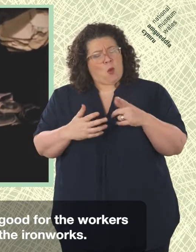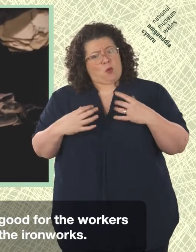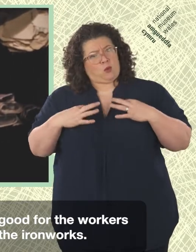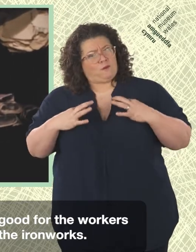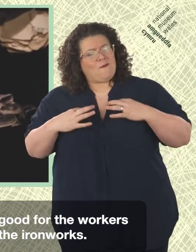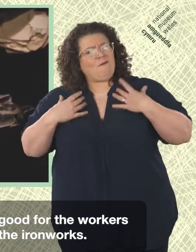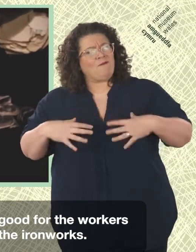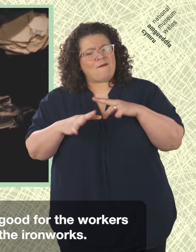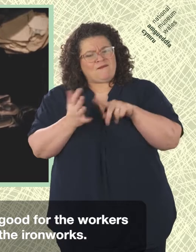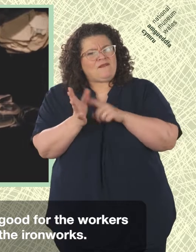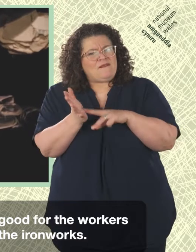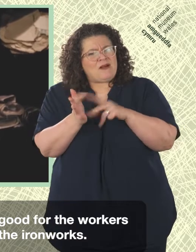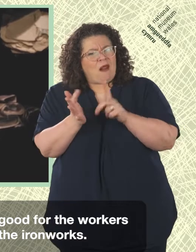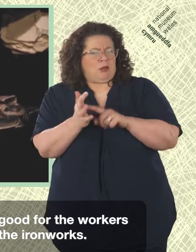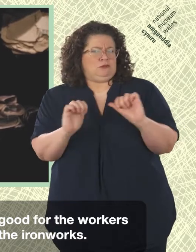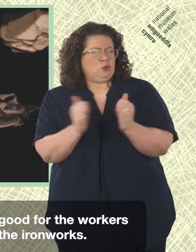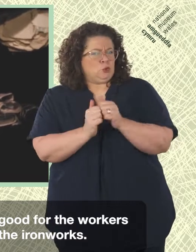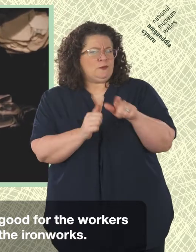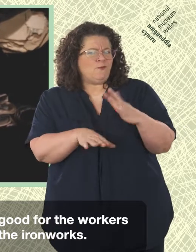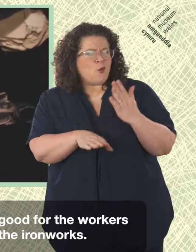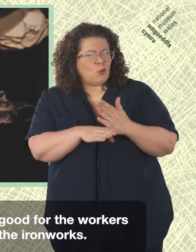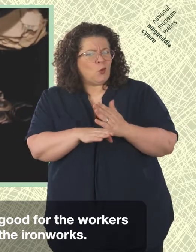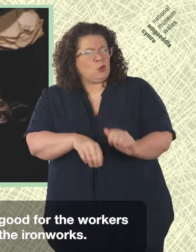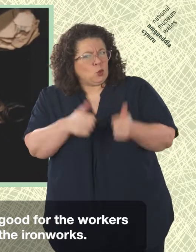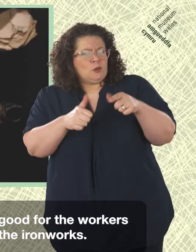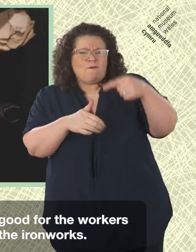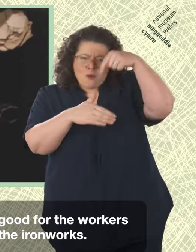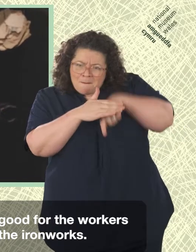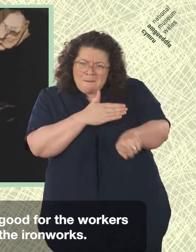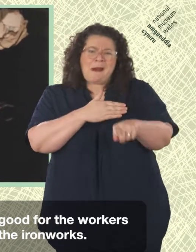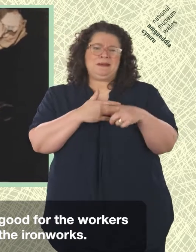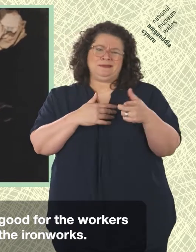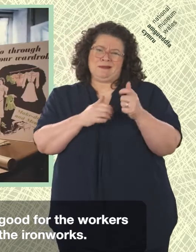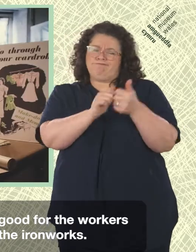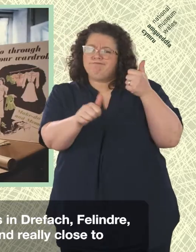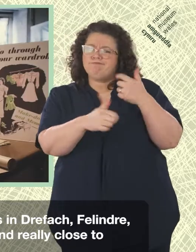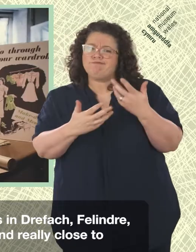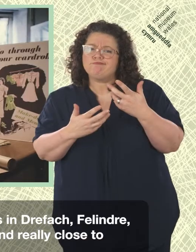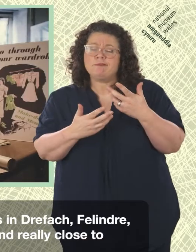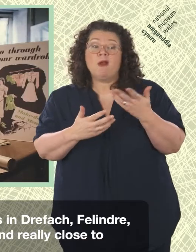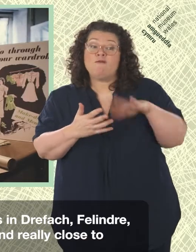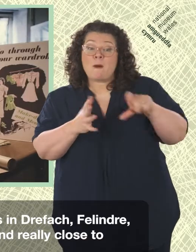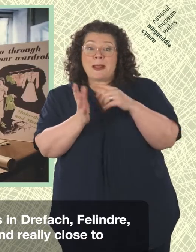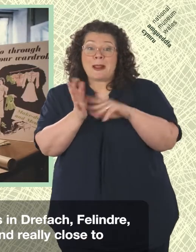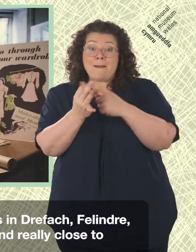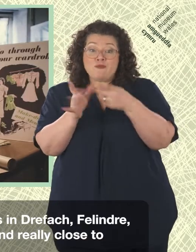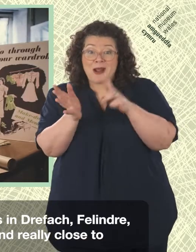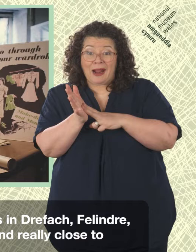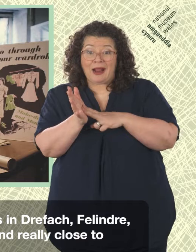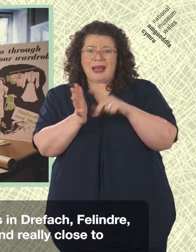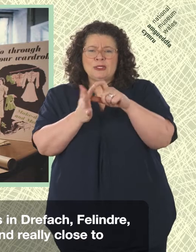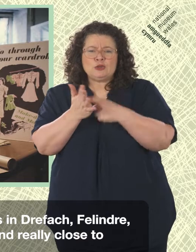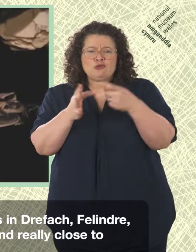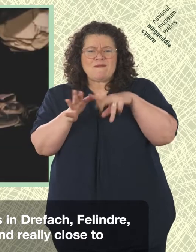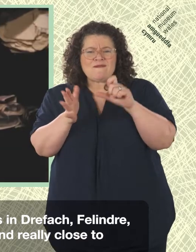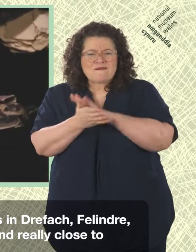Welsh flannel shirts. They're really good for the workers down the mines and also in the ironworks. They come from the Cambrian mills in Drafach,